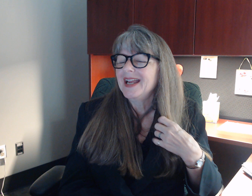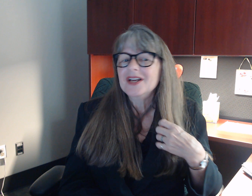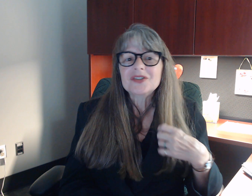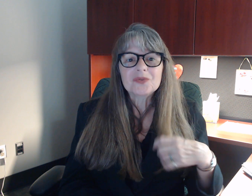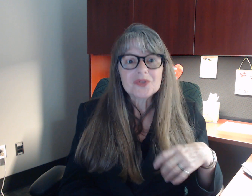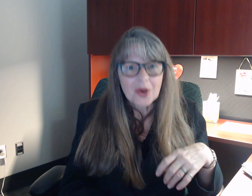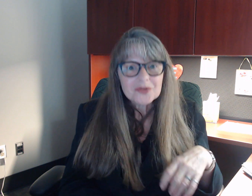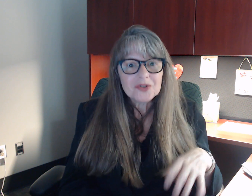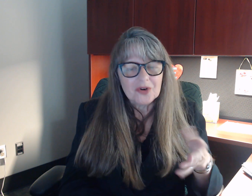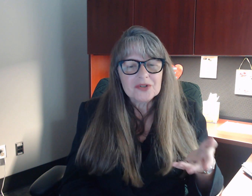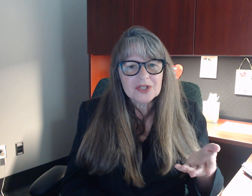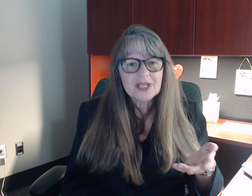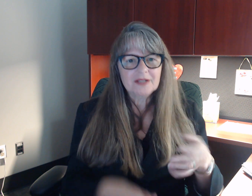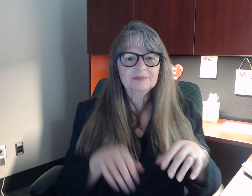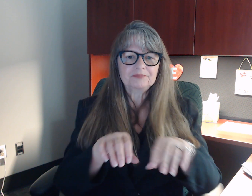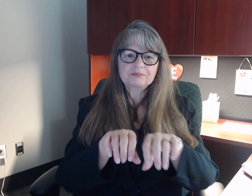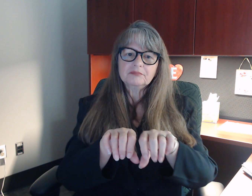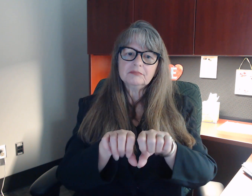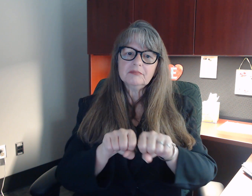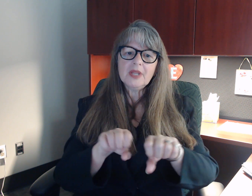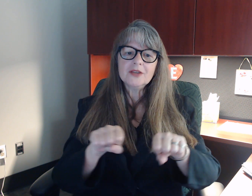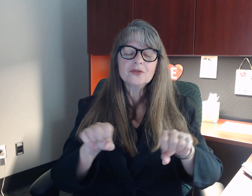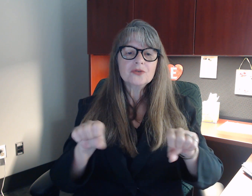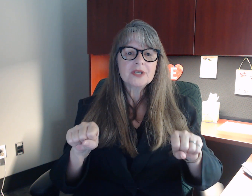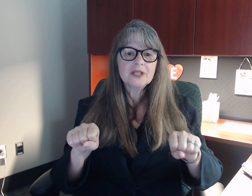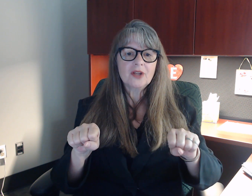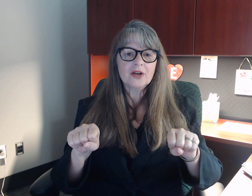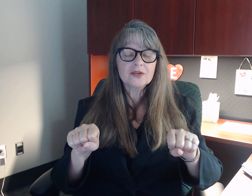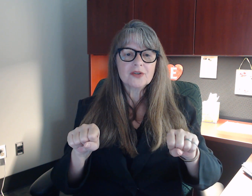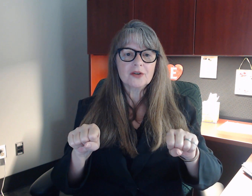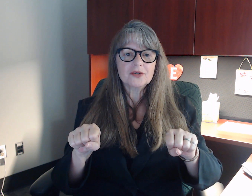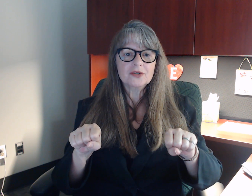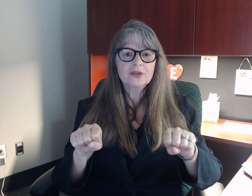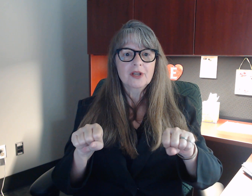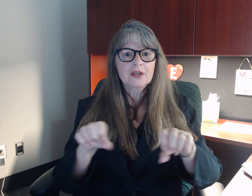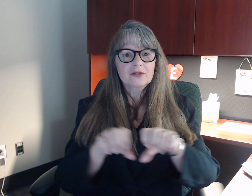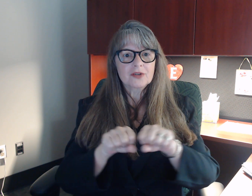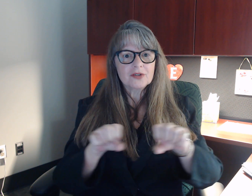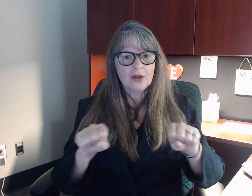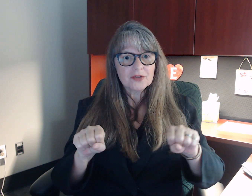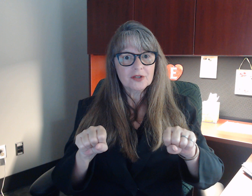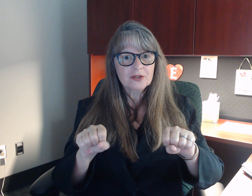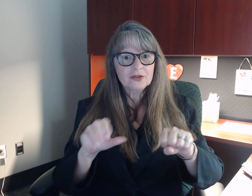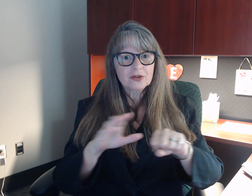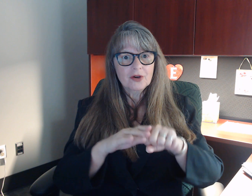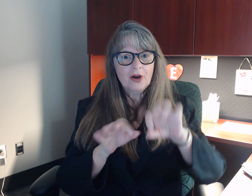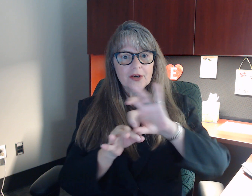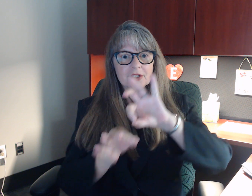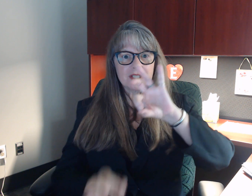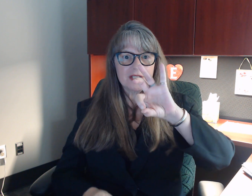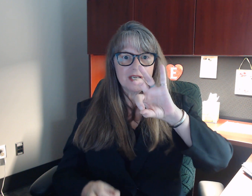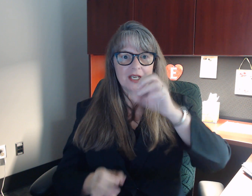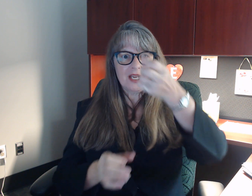So sausage on a stick. That's what you see a lot. The sausage on a stick,